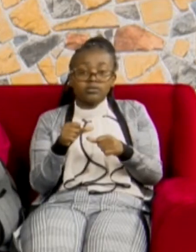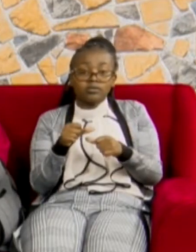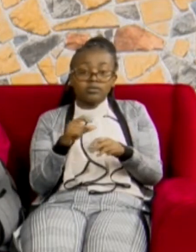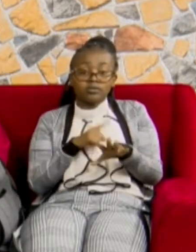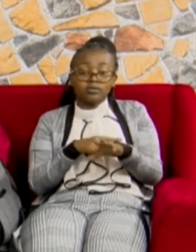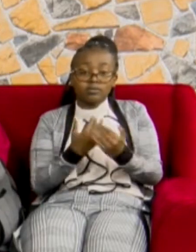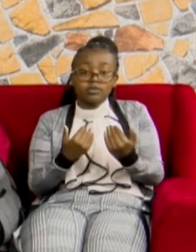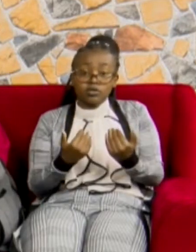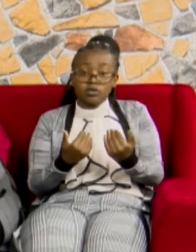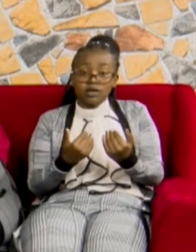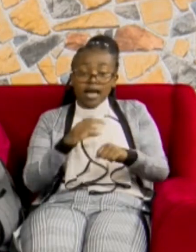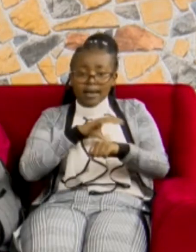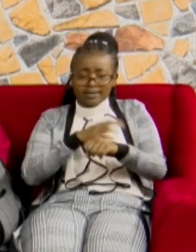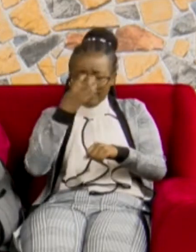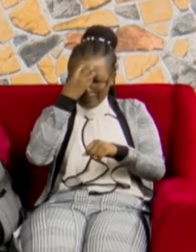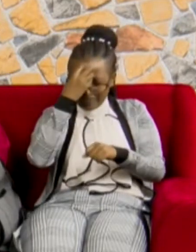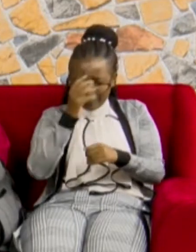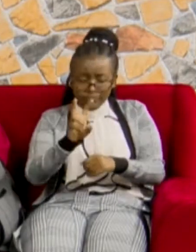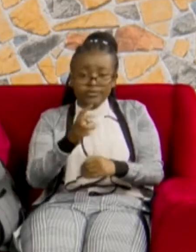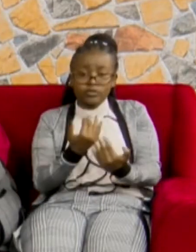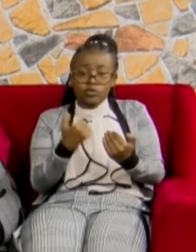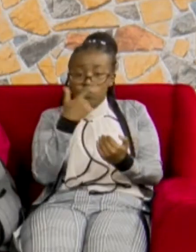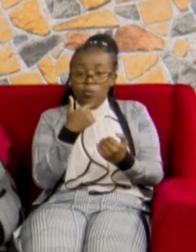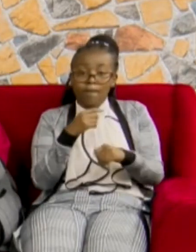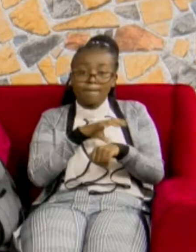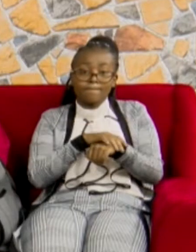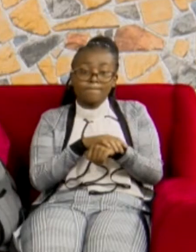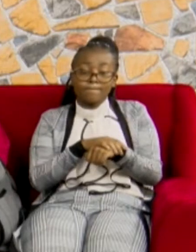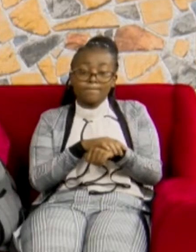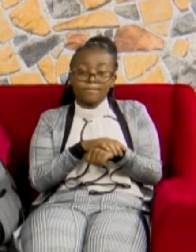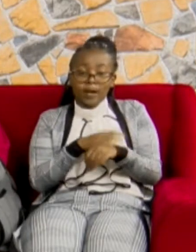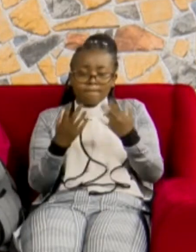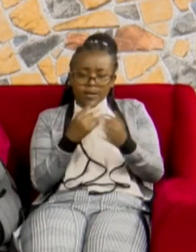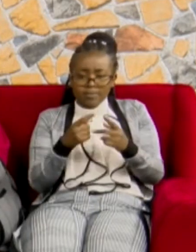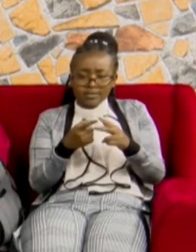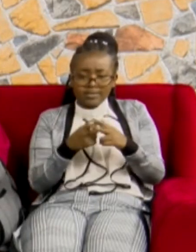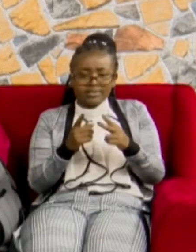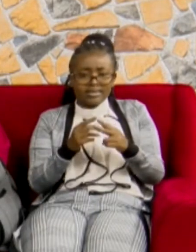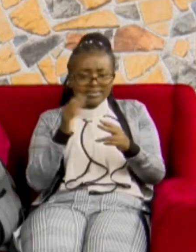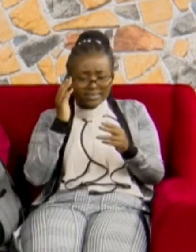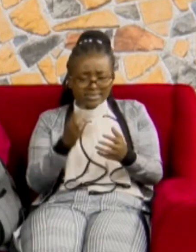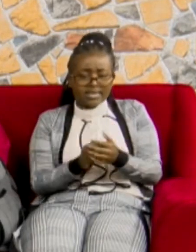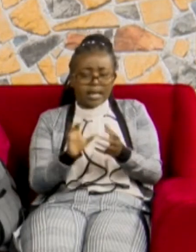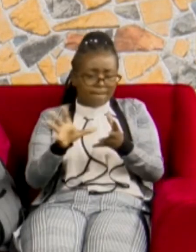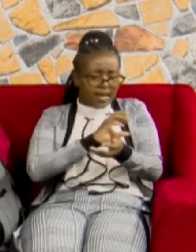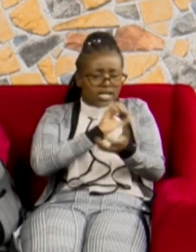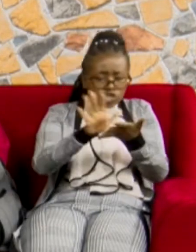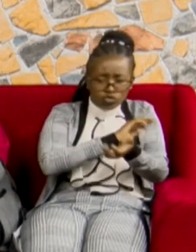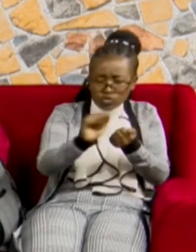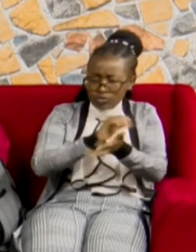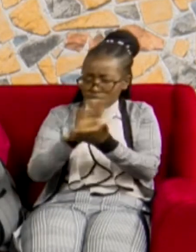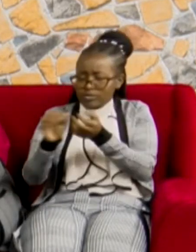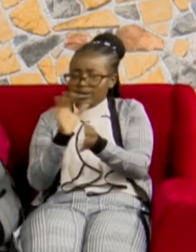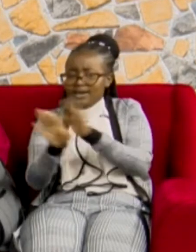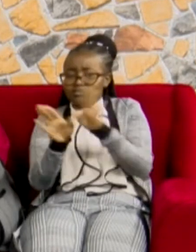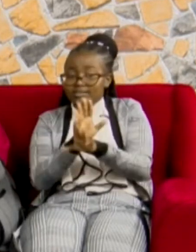your child gets annoyed and frustrated? We've seen children who get distracted. Either they start banging their head, they start turning everything over. So it's a